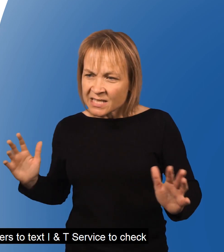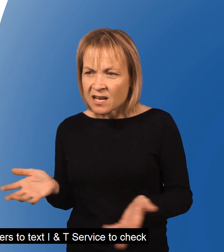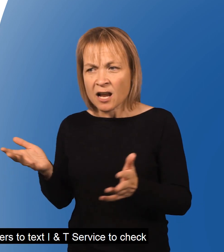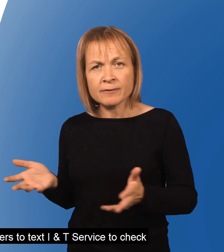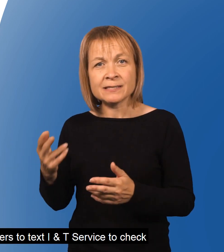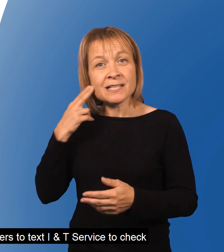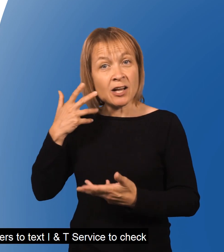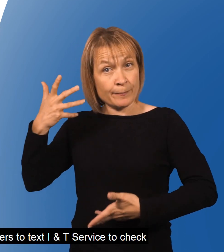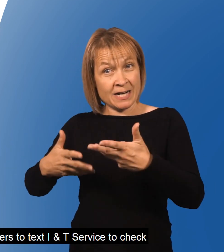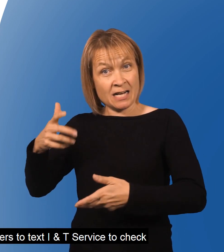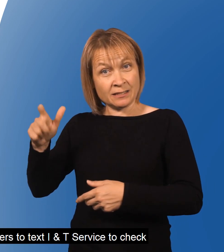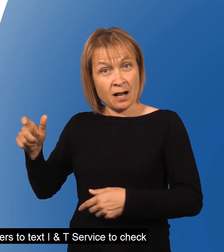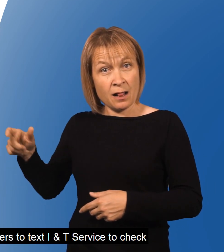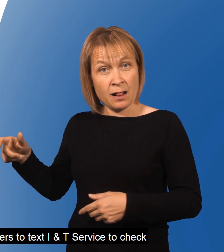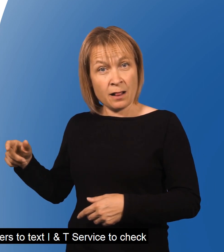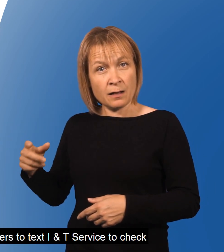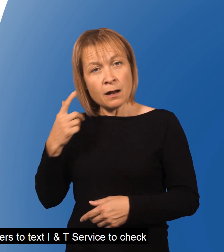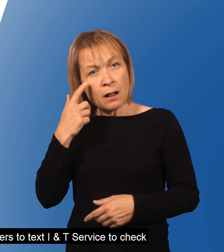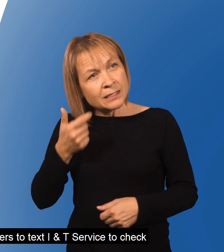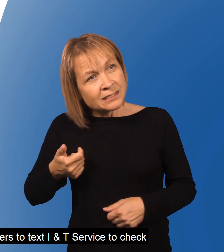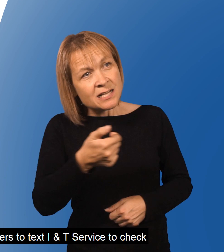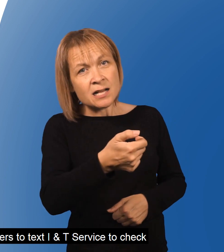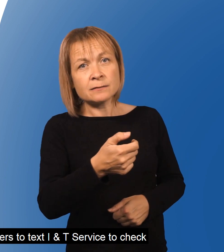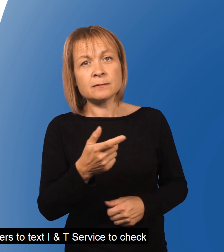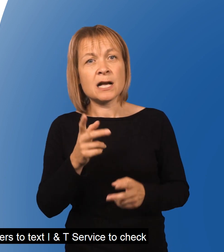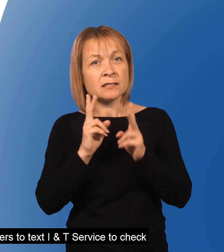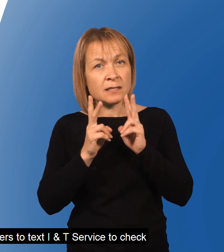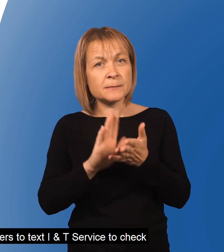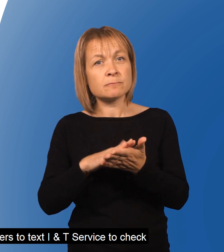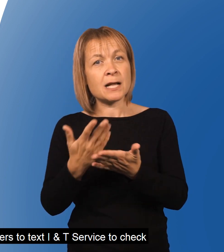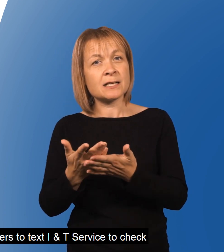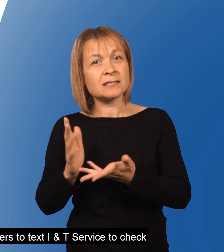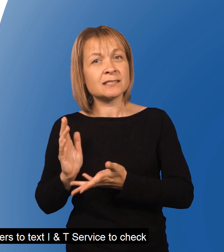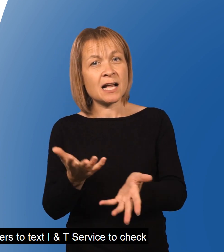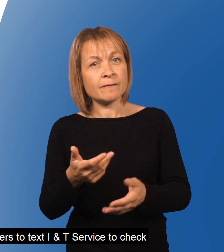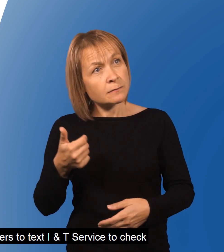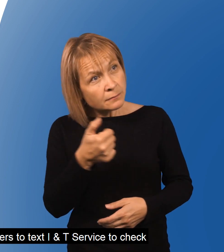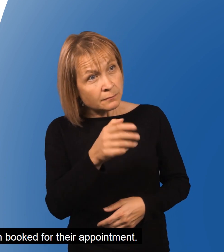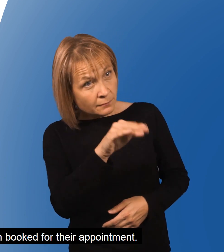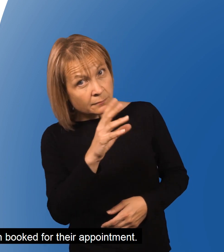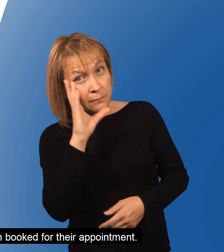Encouraging deaf BSL users to text I&T service to check if an interpreter has been booked for their